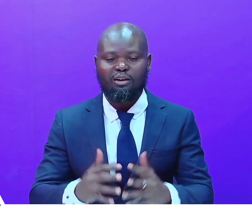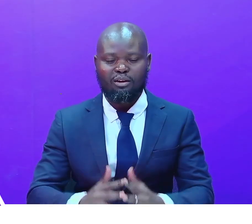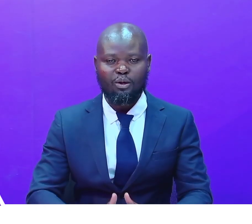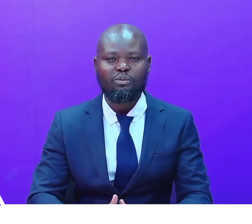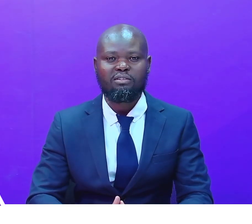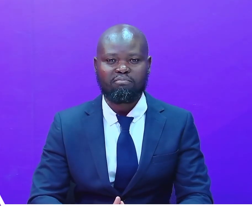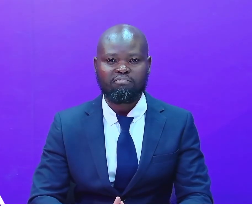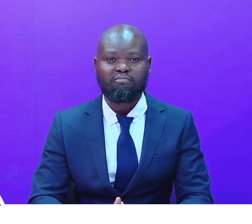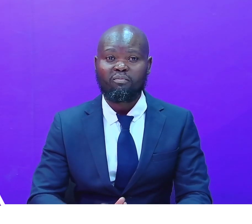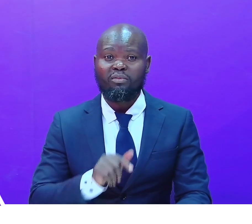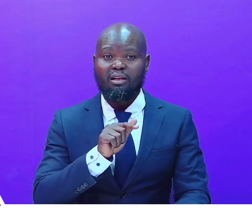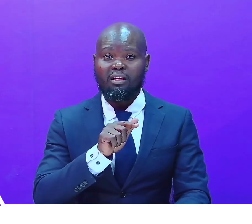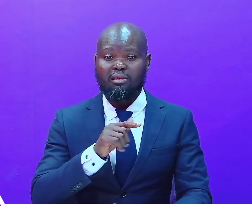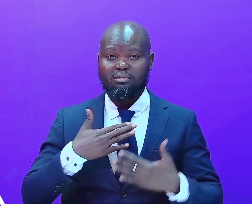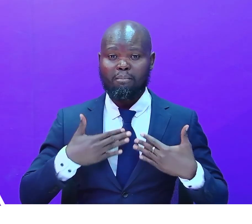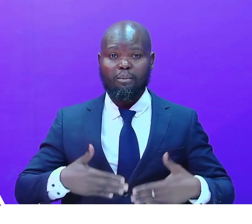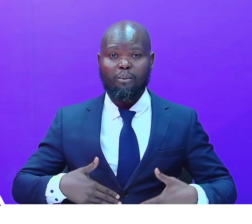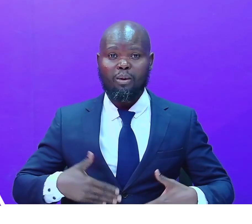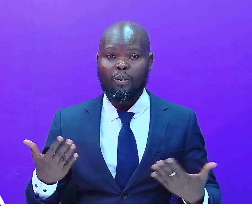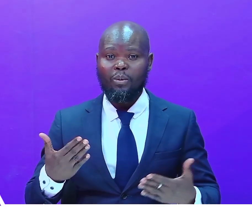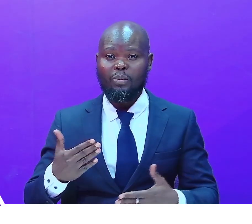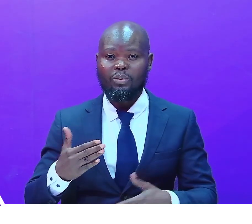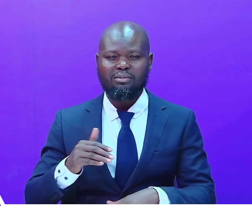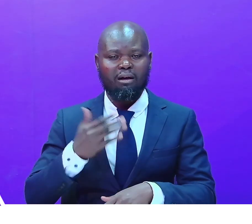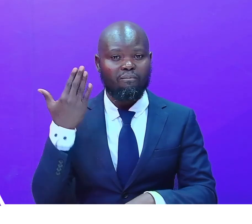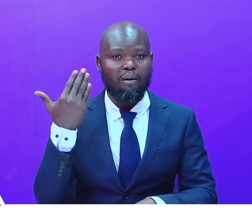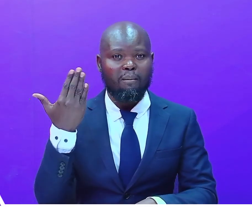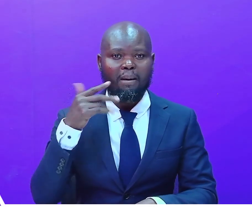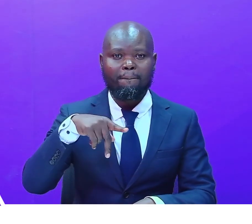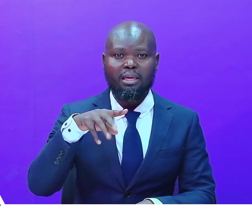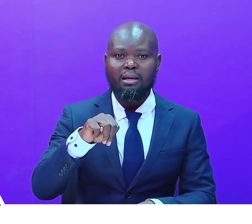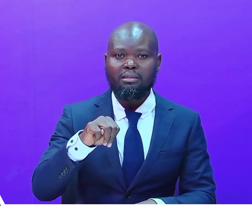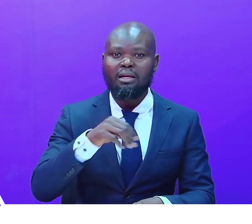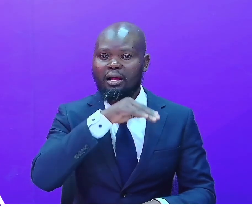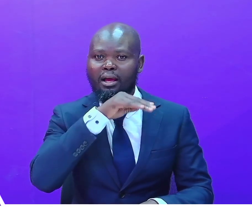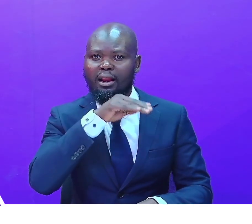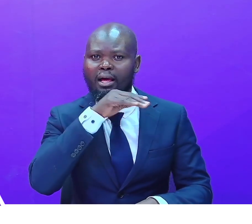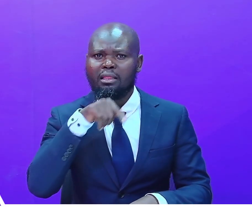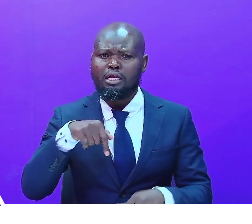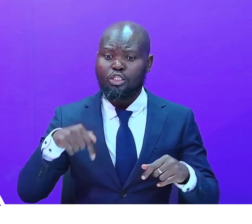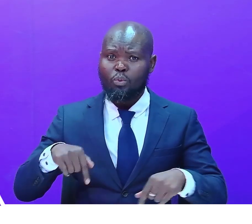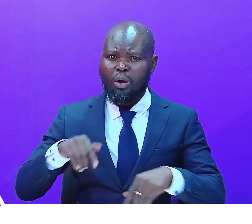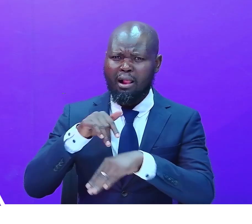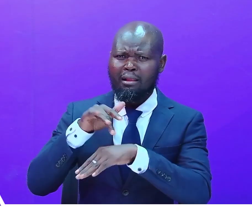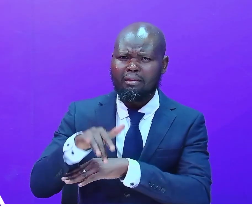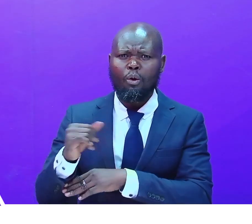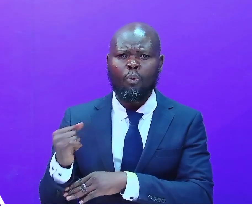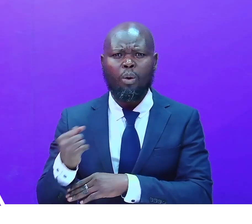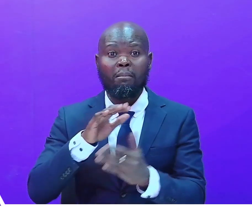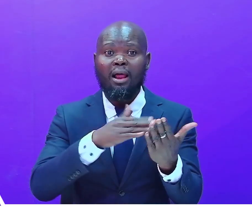and my sign language interpreter voicing Esther Kendi. Let's head on to what is happening in the country. Is the body of